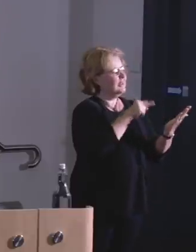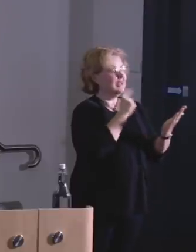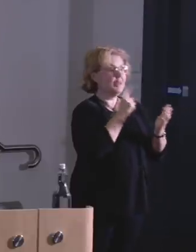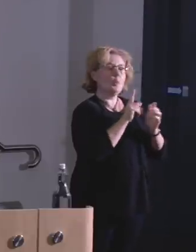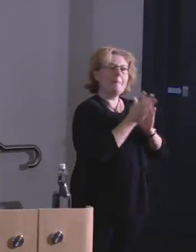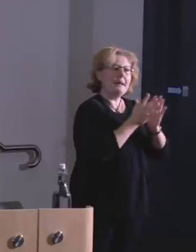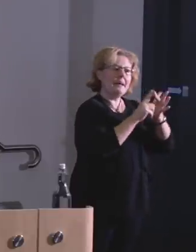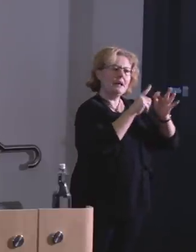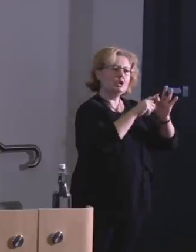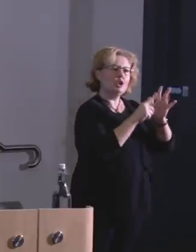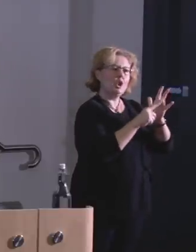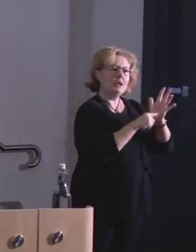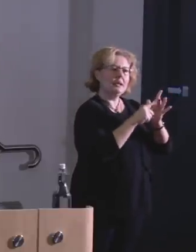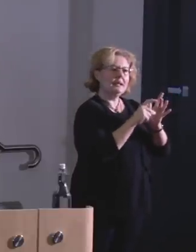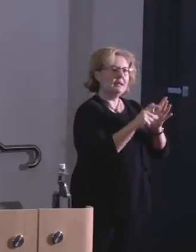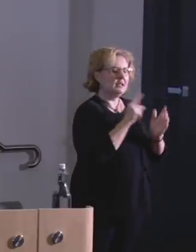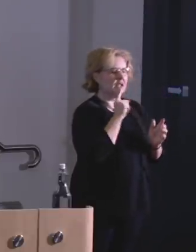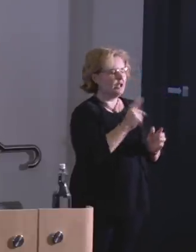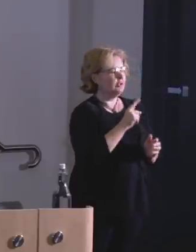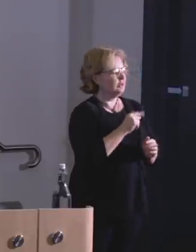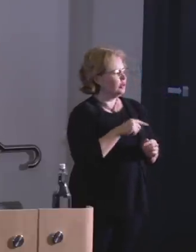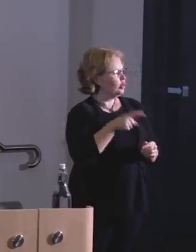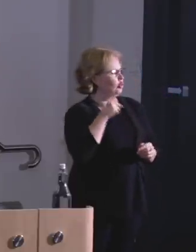exotic is strangely different.